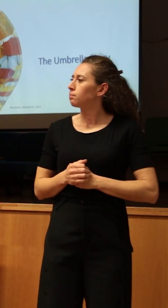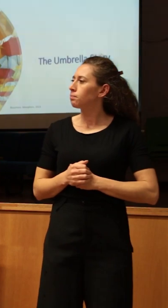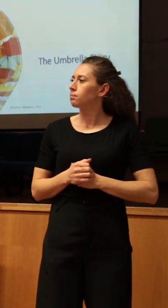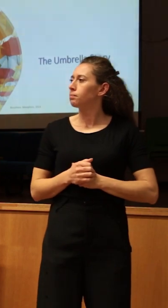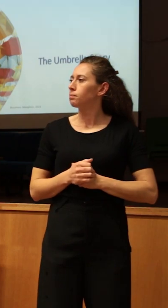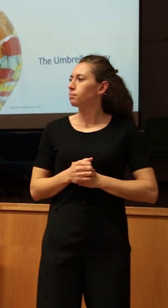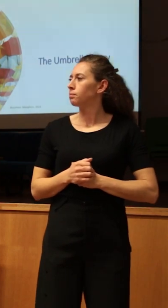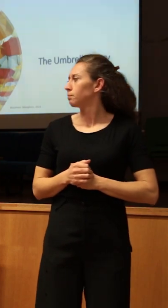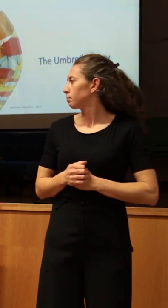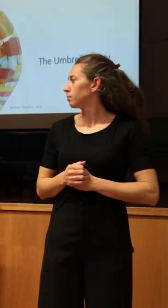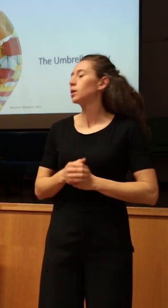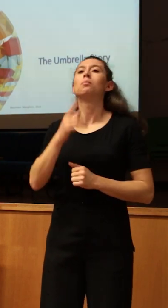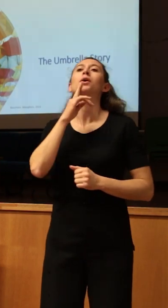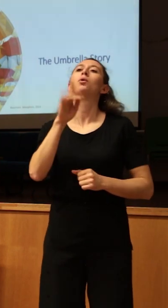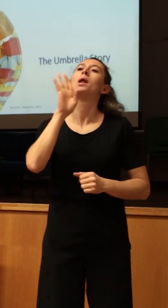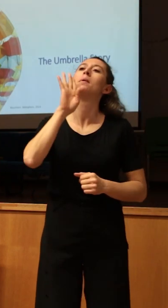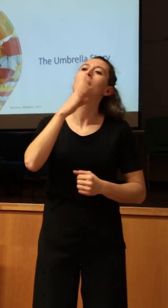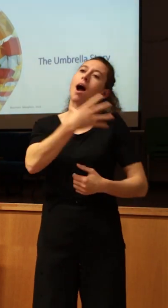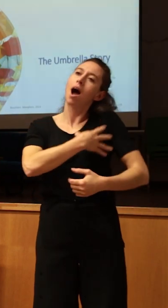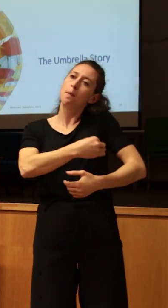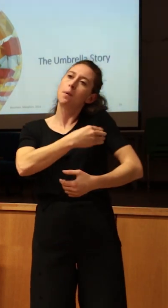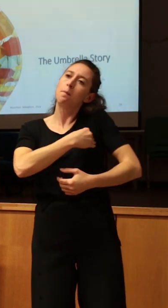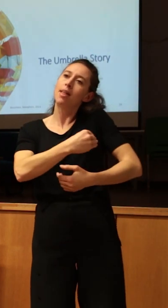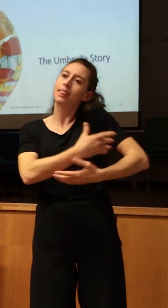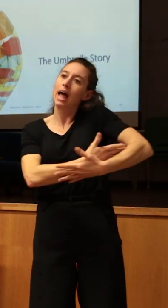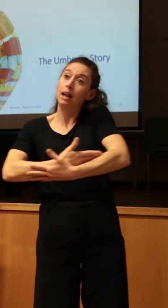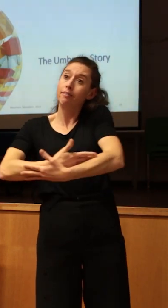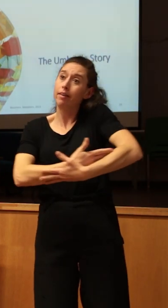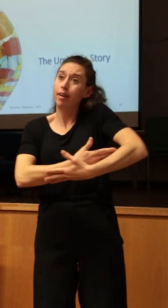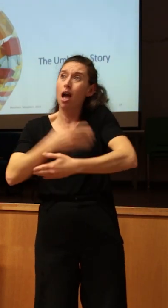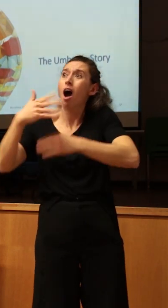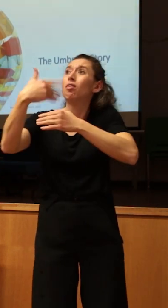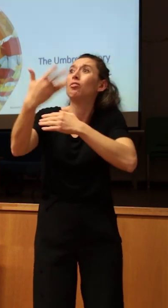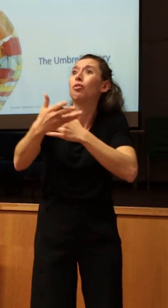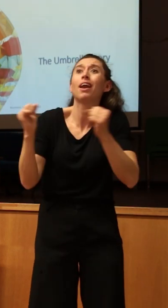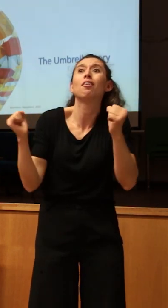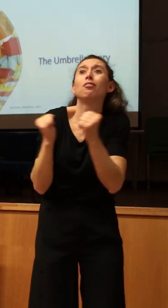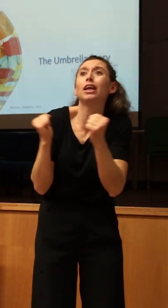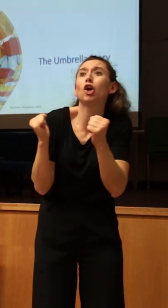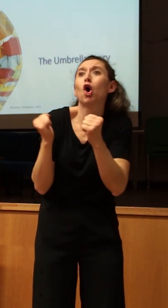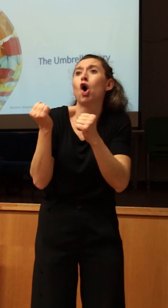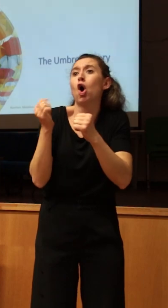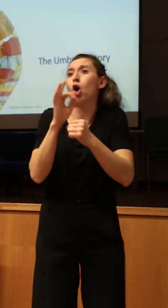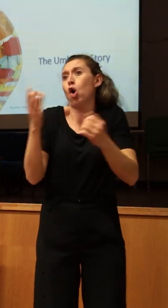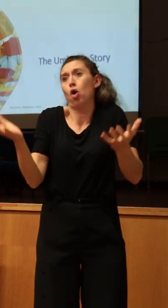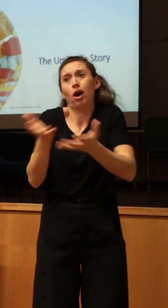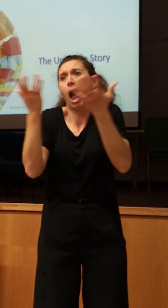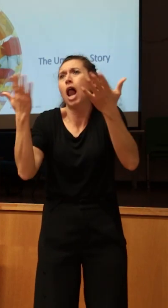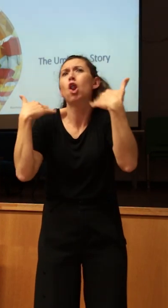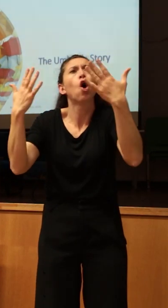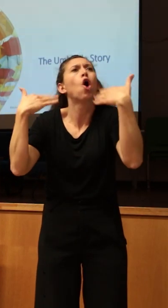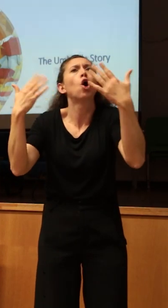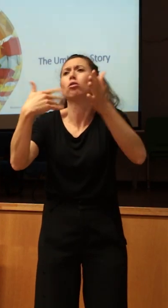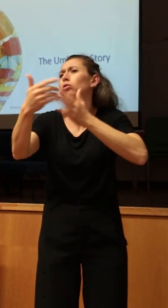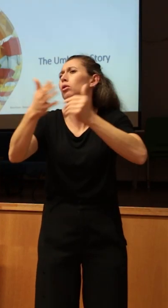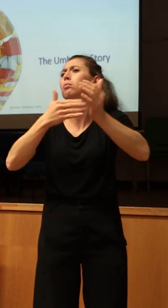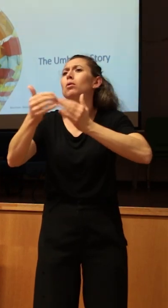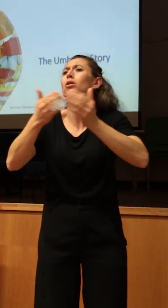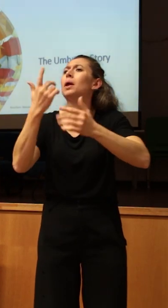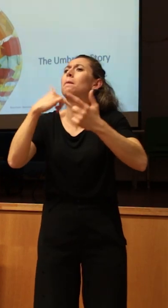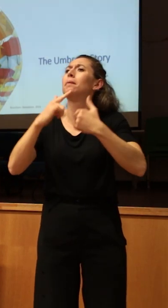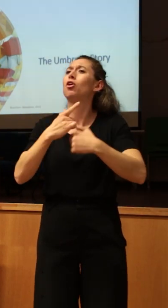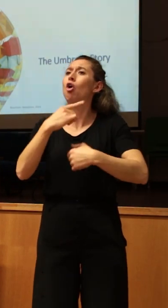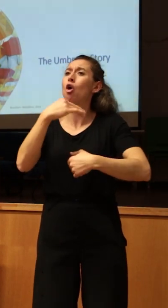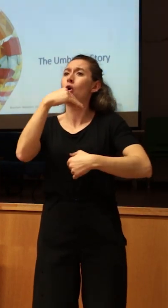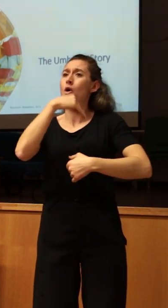hot outside? Amamanta a un bebé aunque afuera haya mucho frío. Está frío afuera o está caliente, pero it's